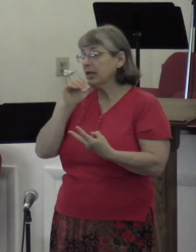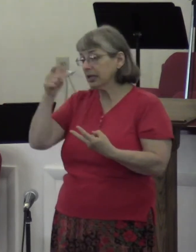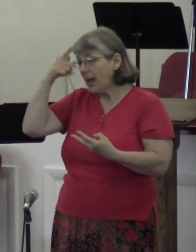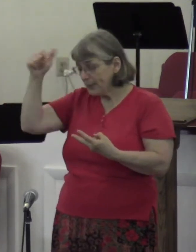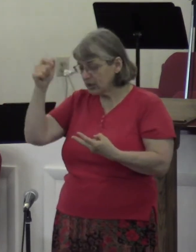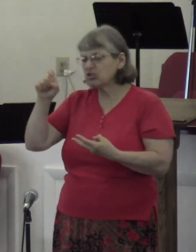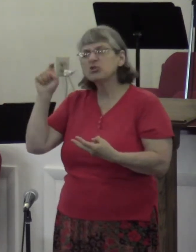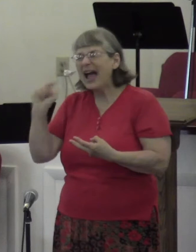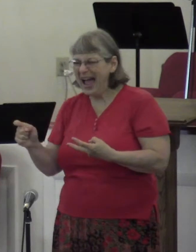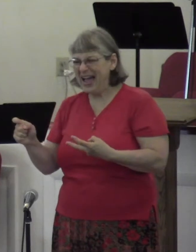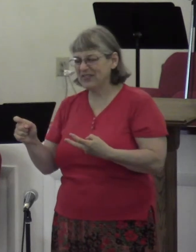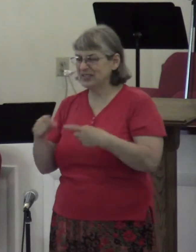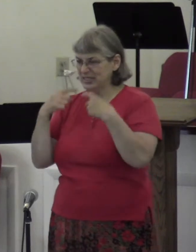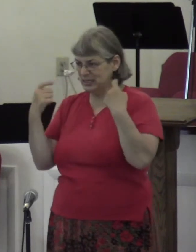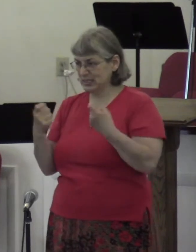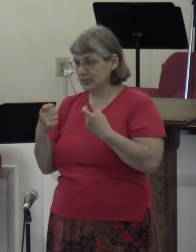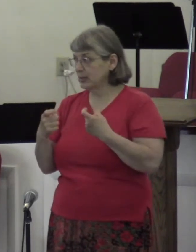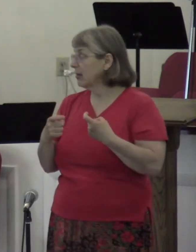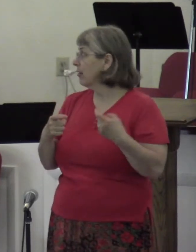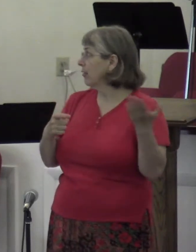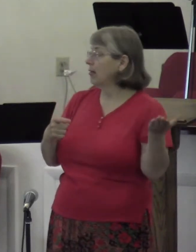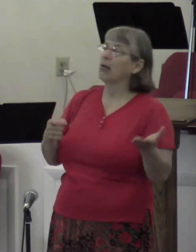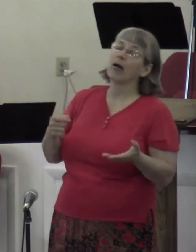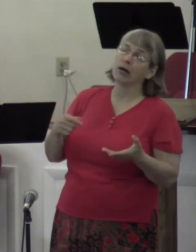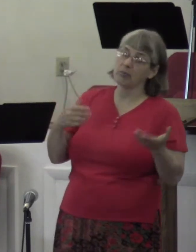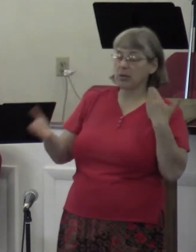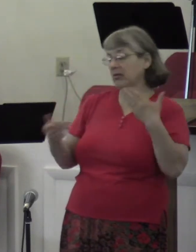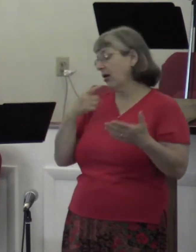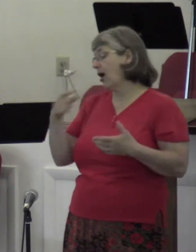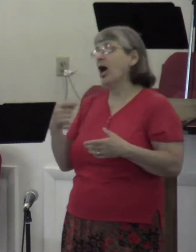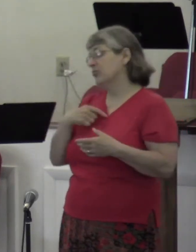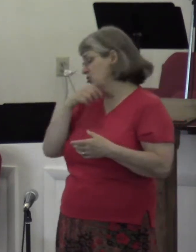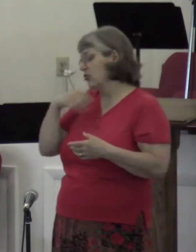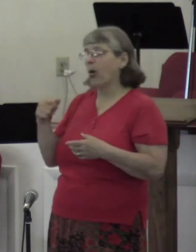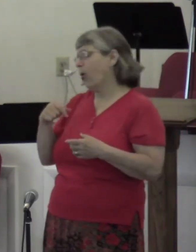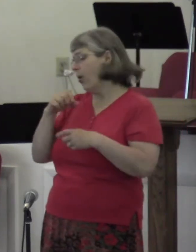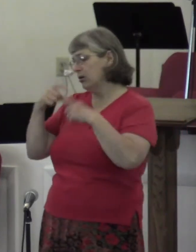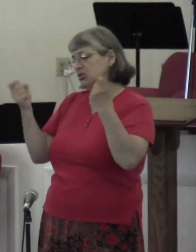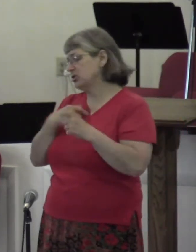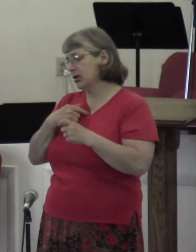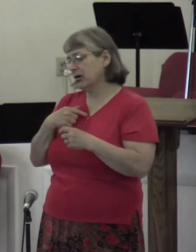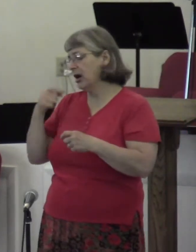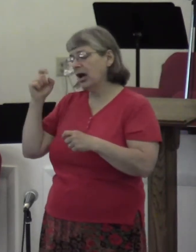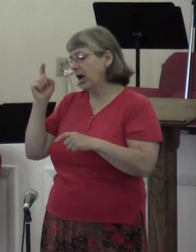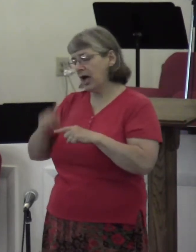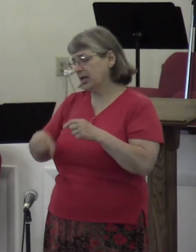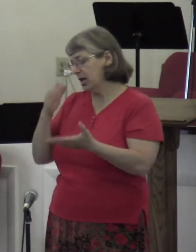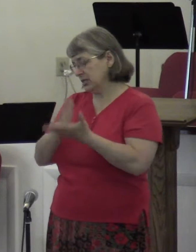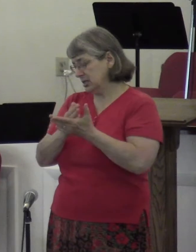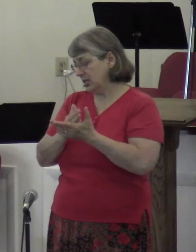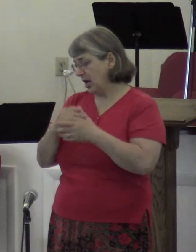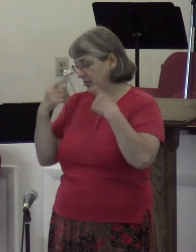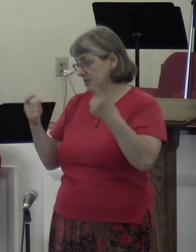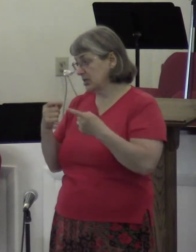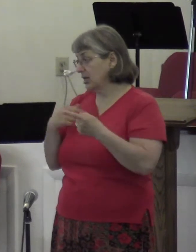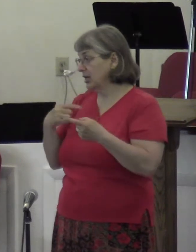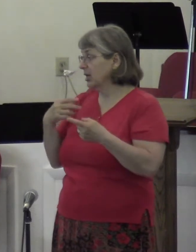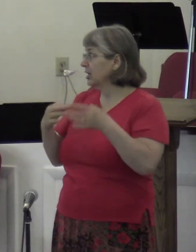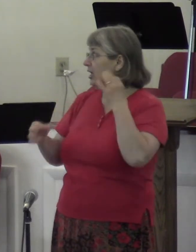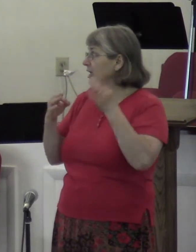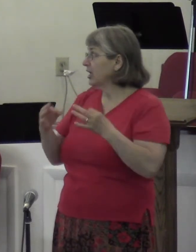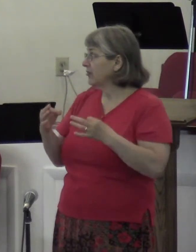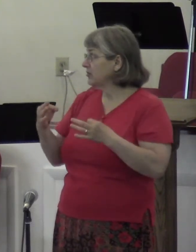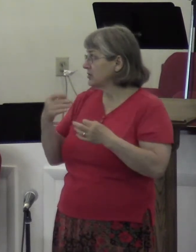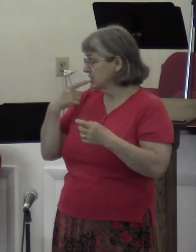because you have to. People say, "Oh, I'm just an old sinner. I can't help but sin." If you say that to me, you'll see my neck get